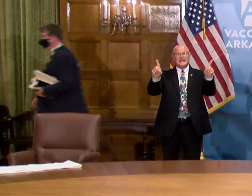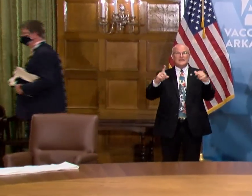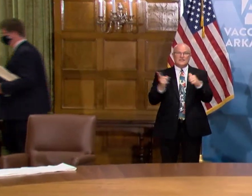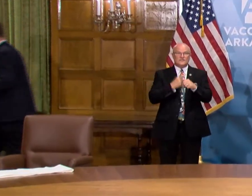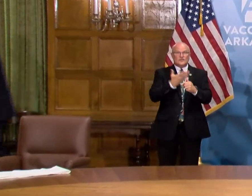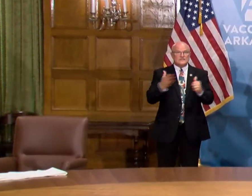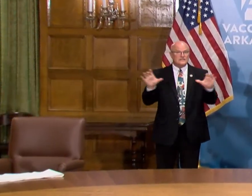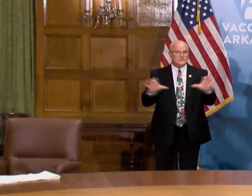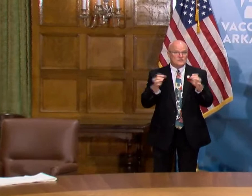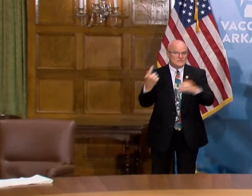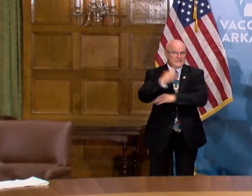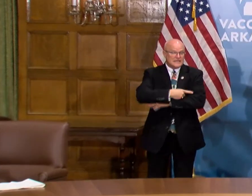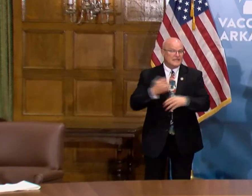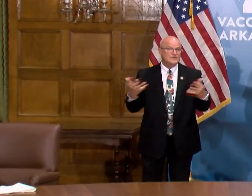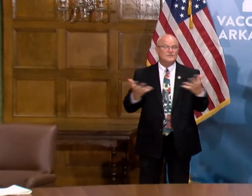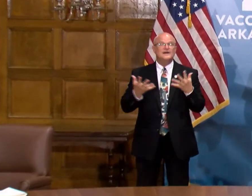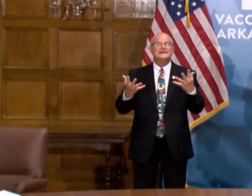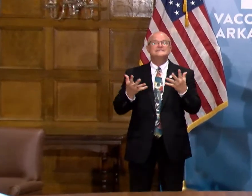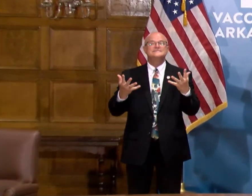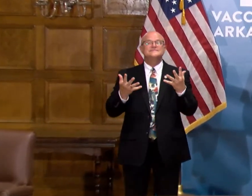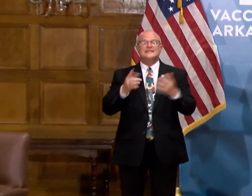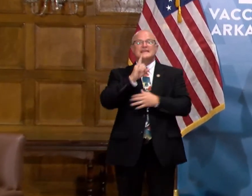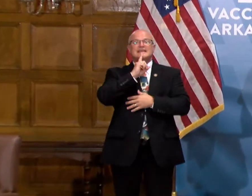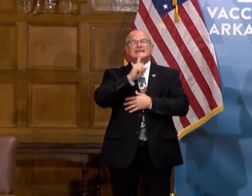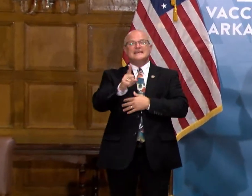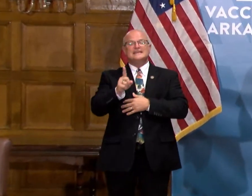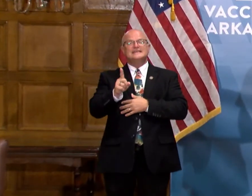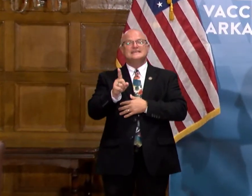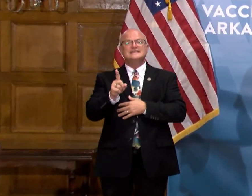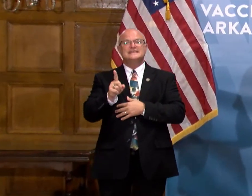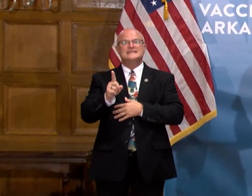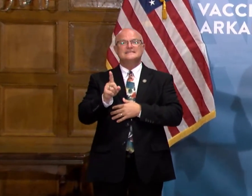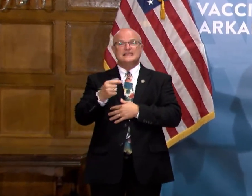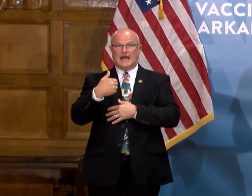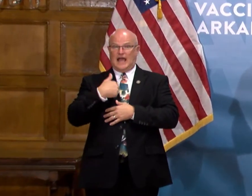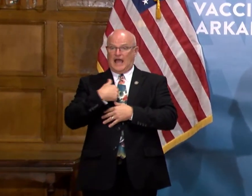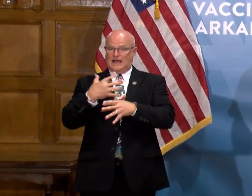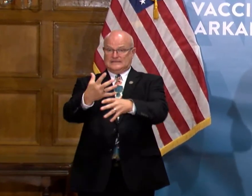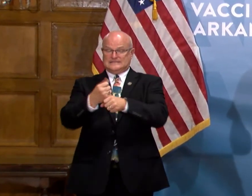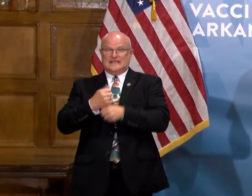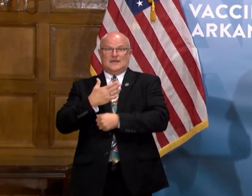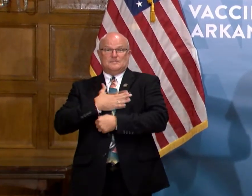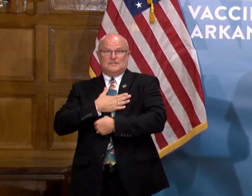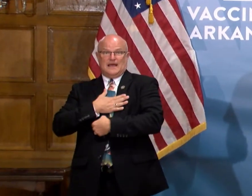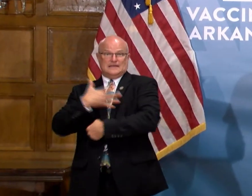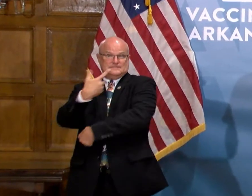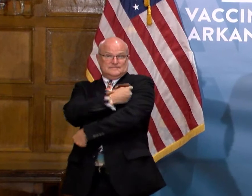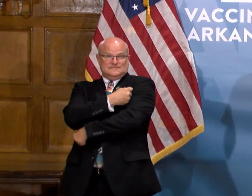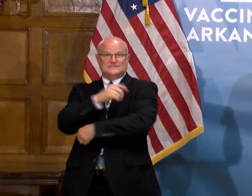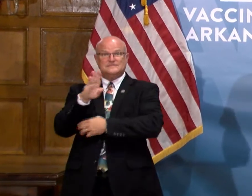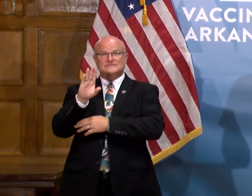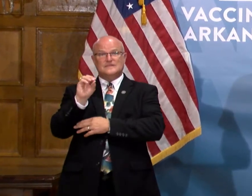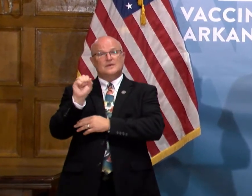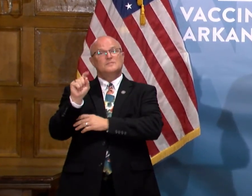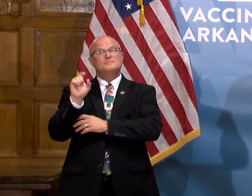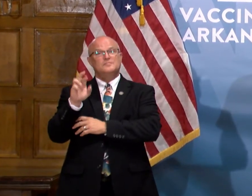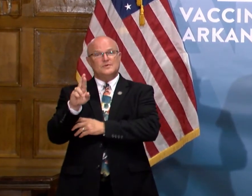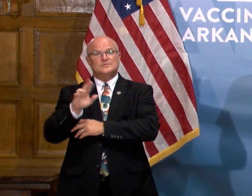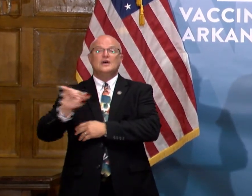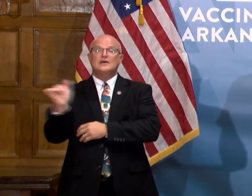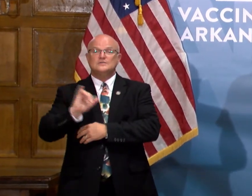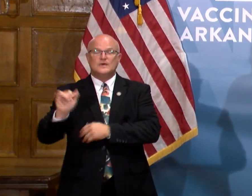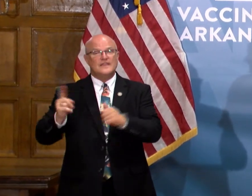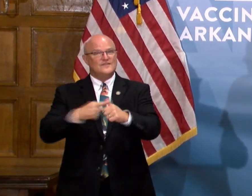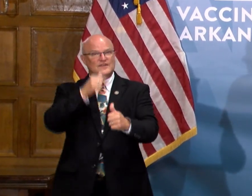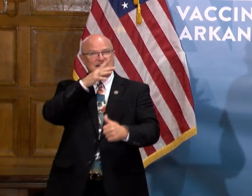the first thing we're going to do today is I'm going to receive my booster shot as well as the